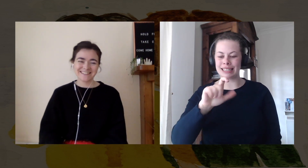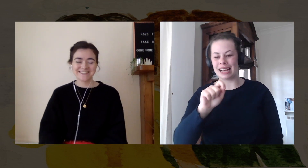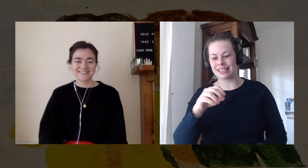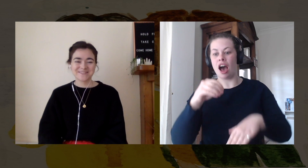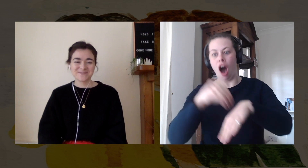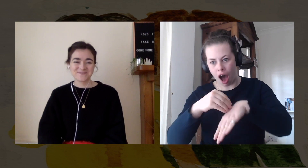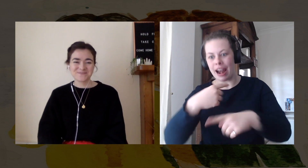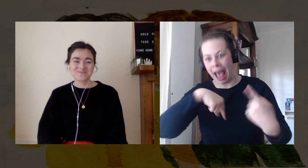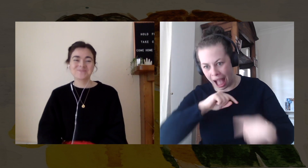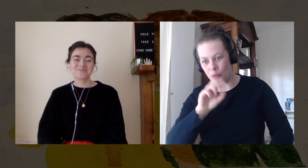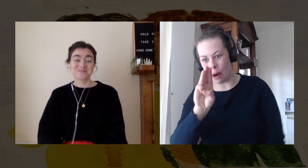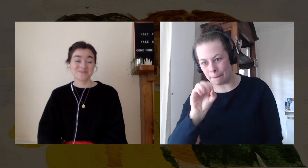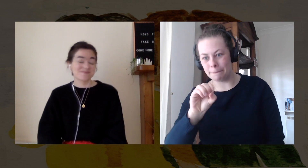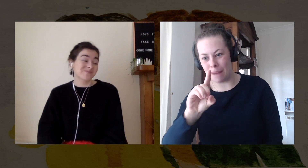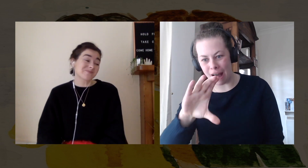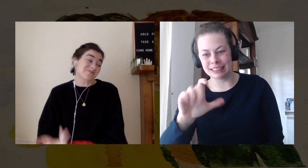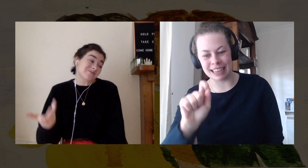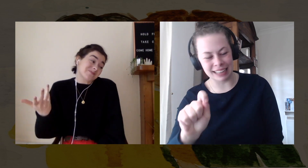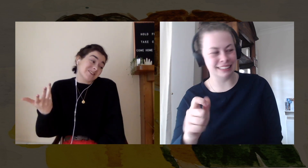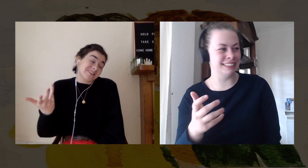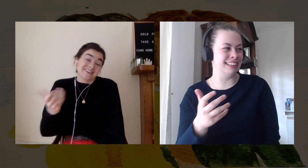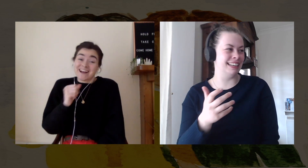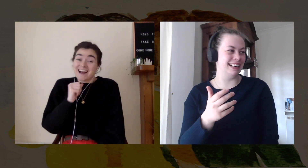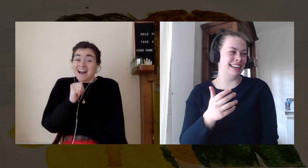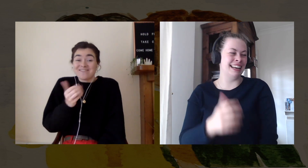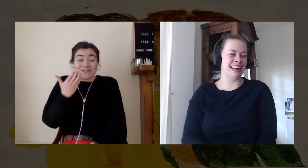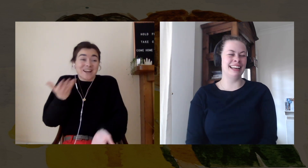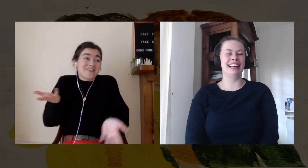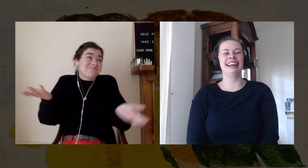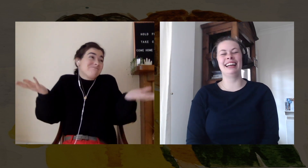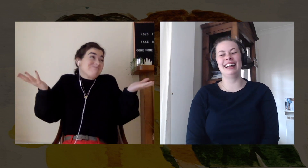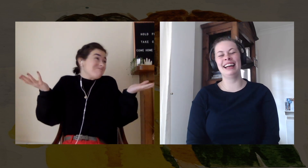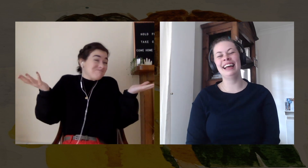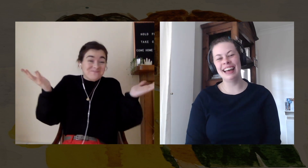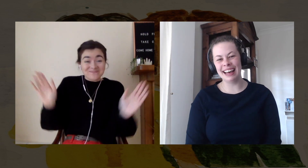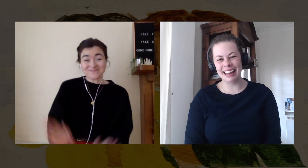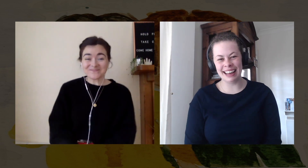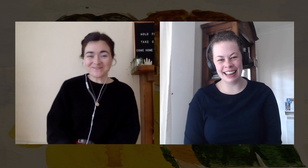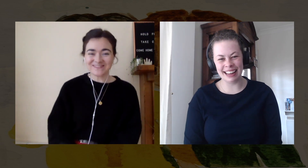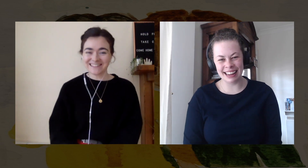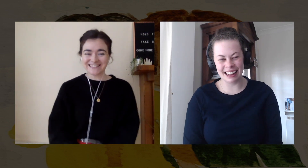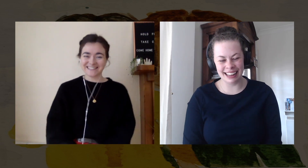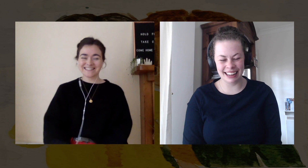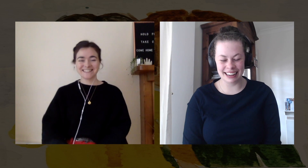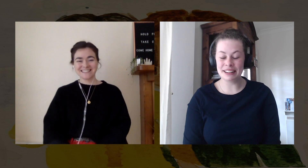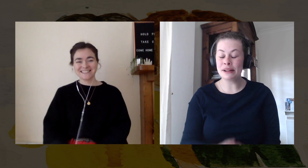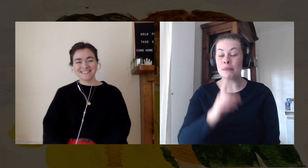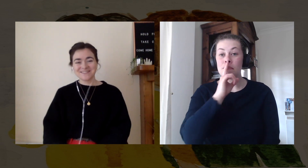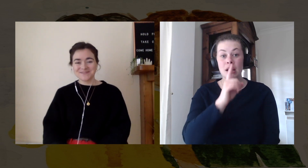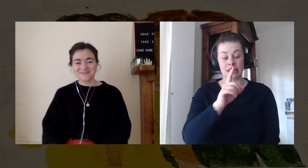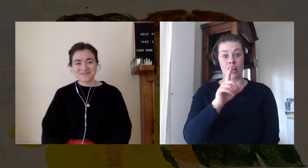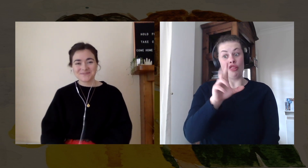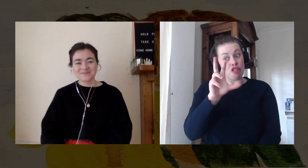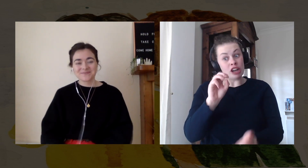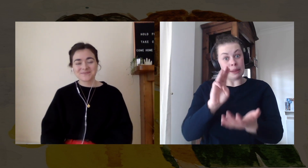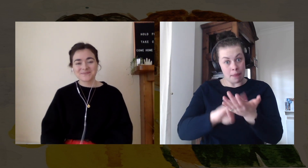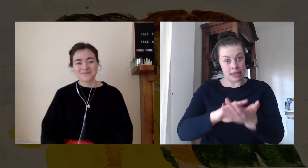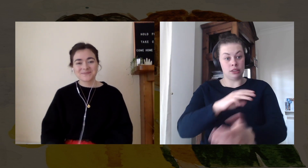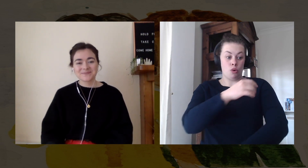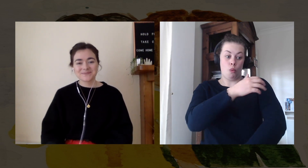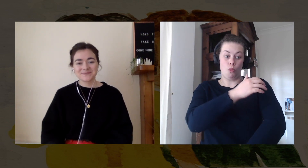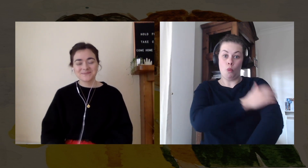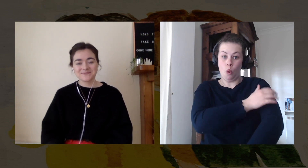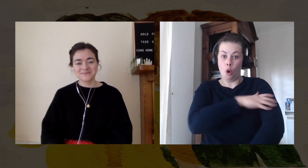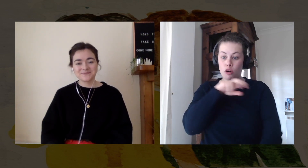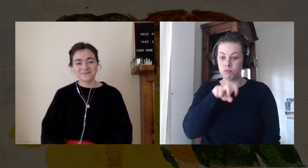You know. Shameless. Shameless we are. But that 30 minutes, like, I haven't, because it's still early in